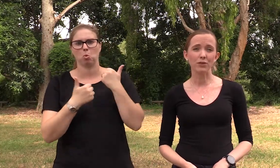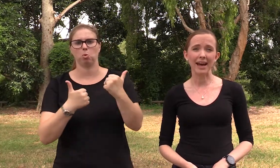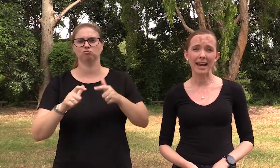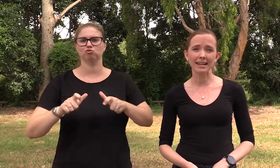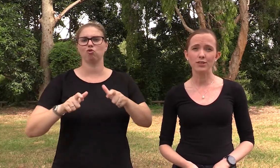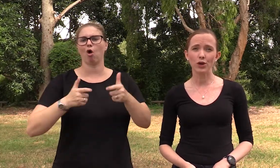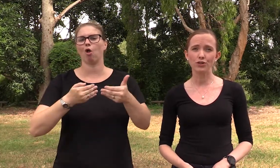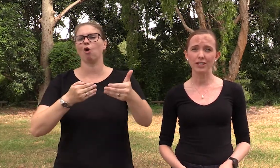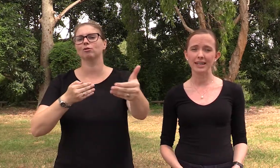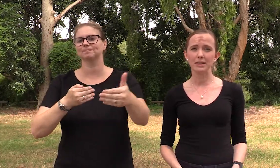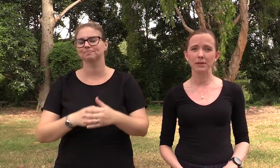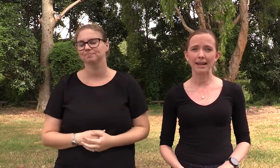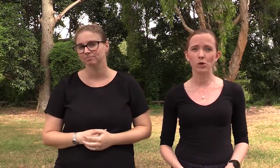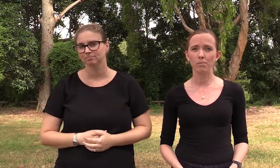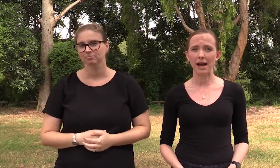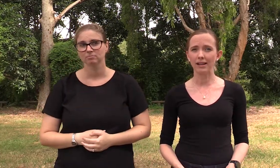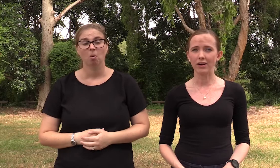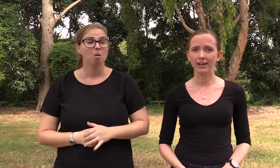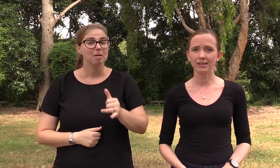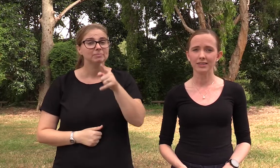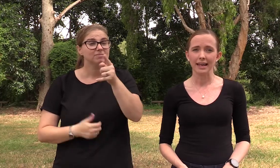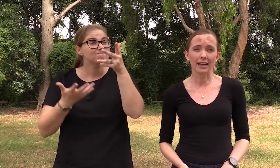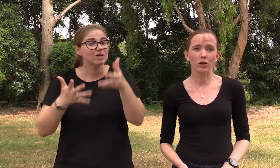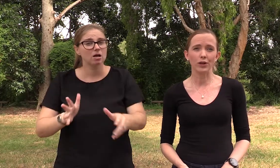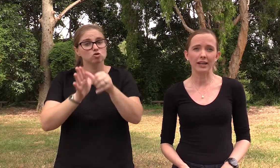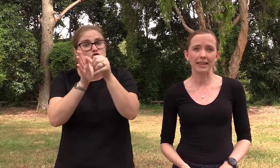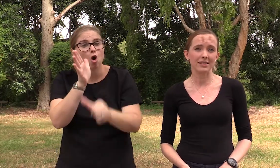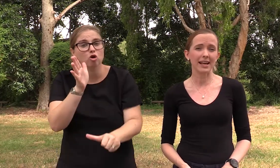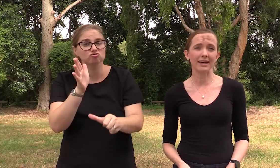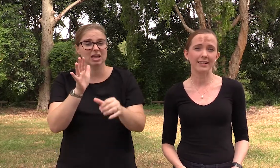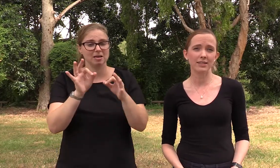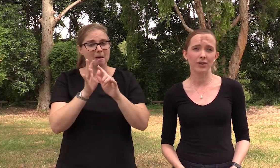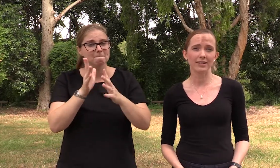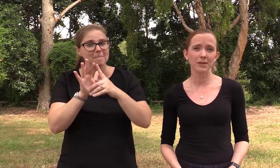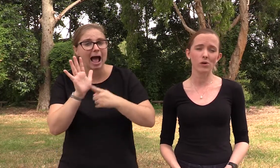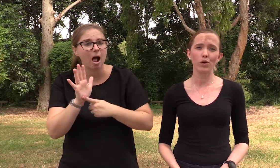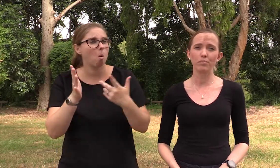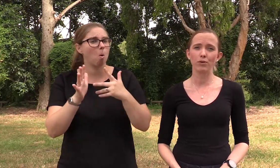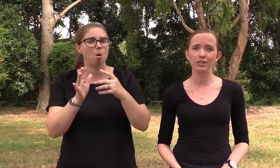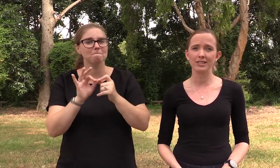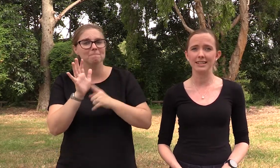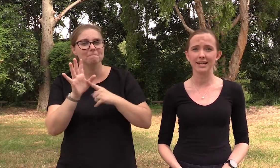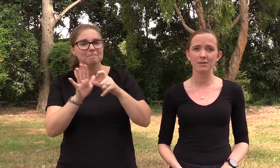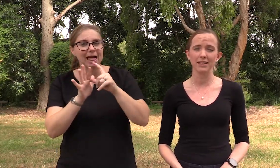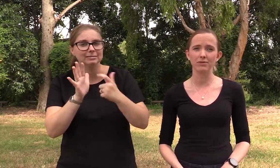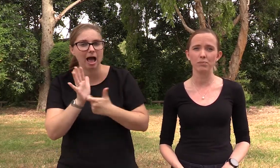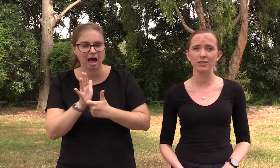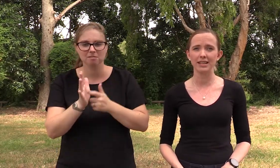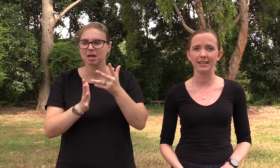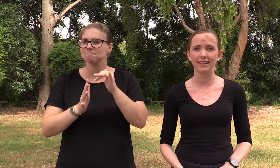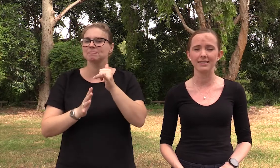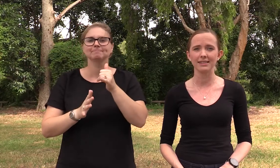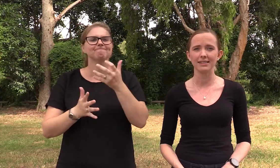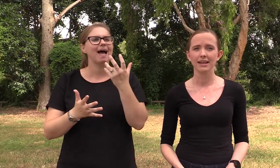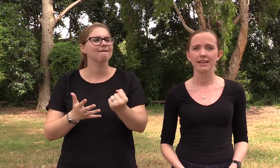Finally, if you've had any surgery in the bladder or bowel area, including things like a hysterectomy or a prostatectomy for